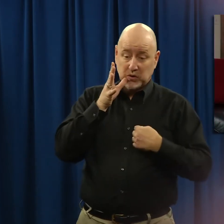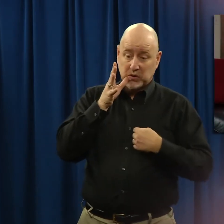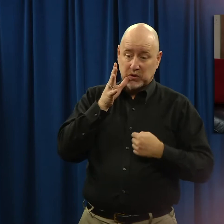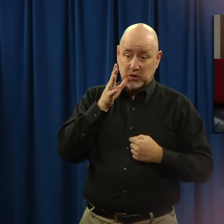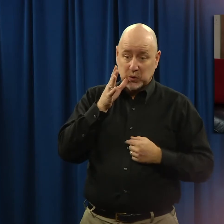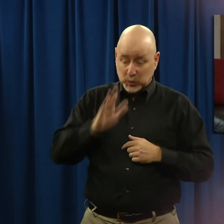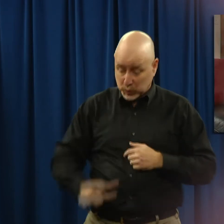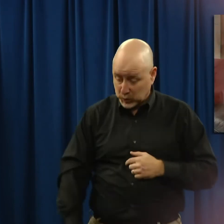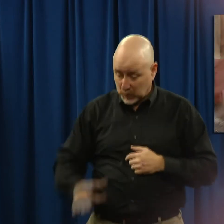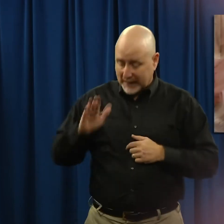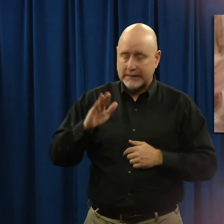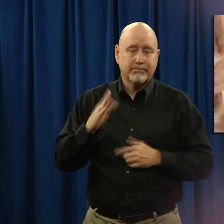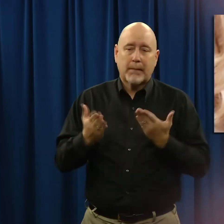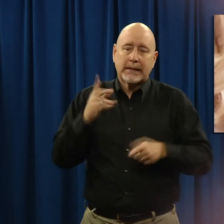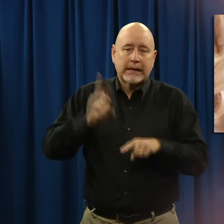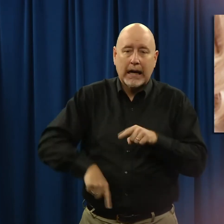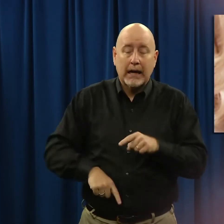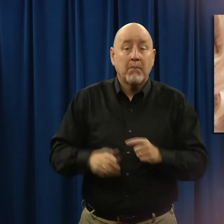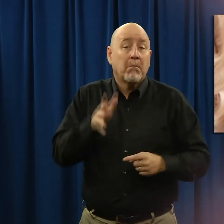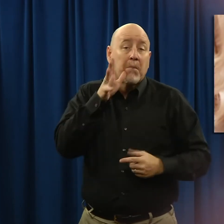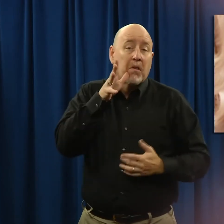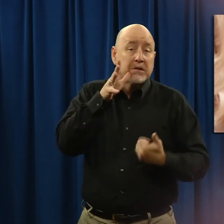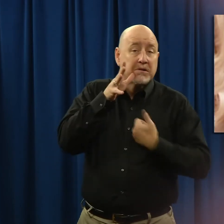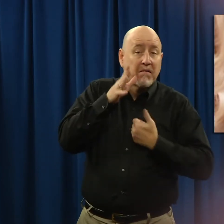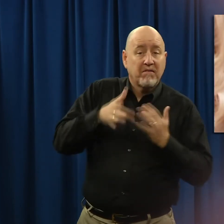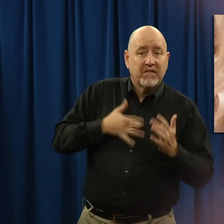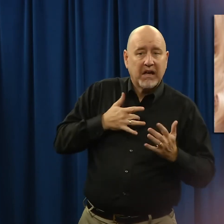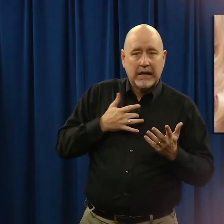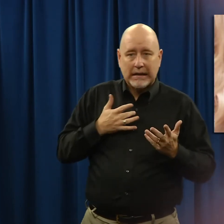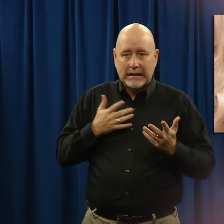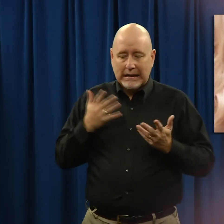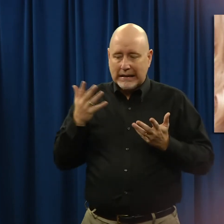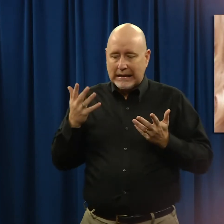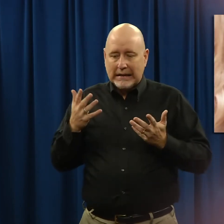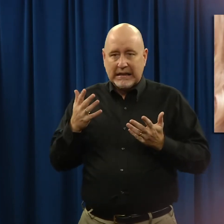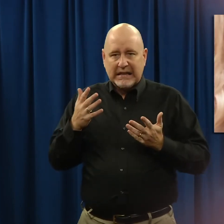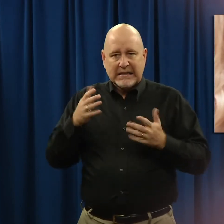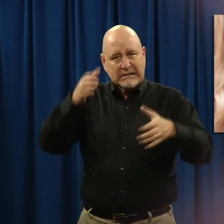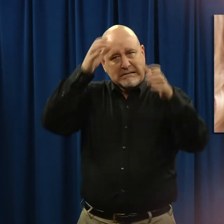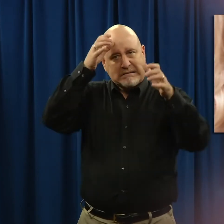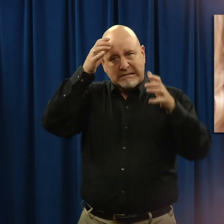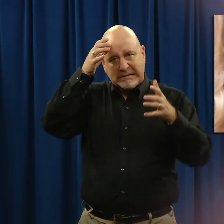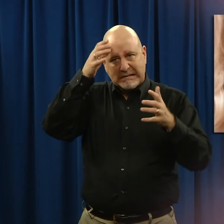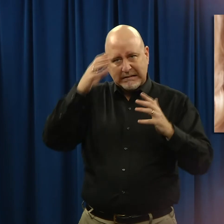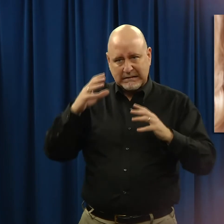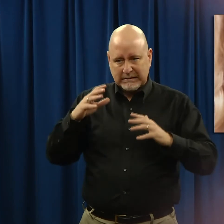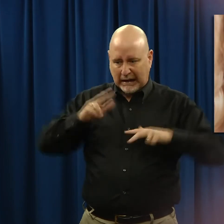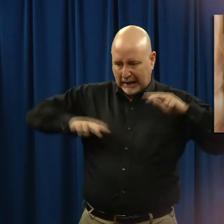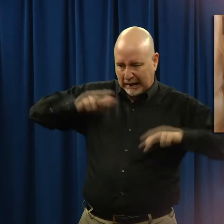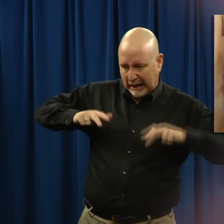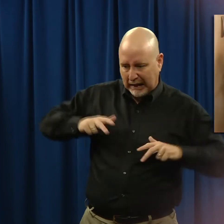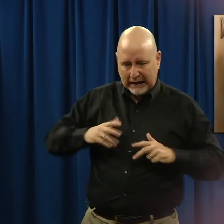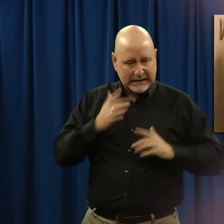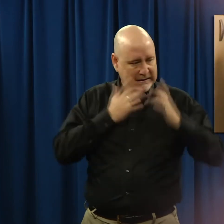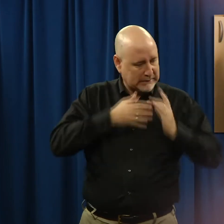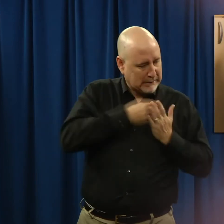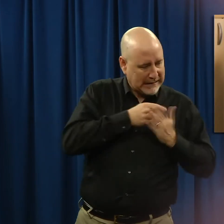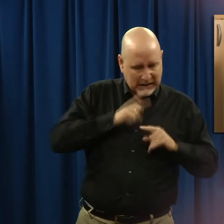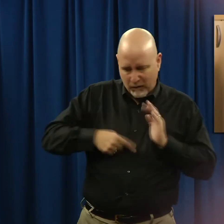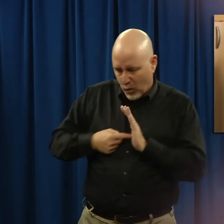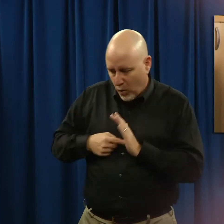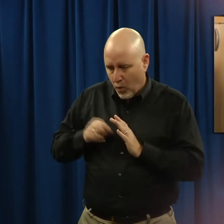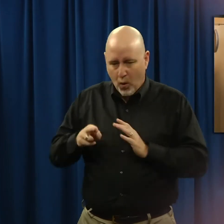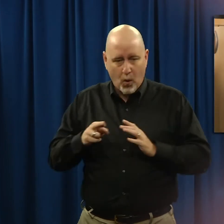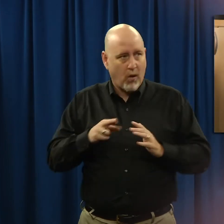to raise a child. A mother may feel that she lacks the necessary knowledge, experience, financial resources,